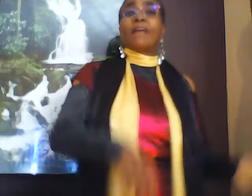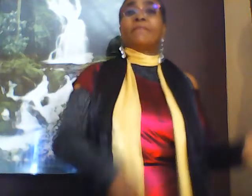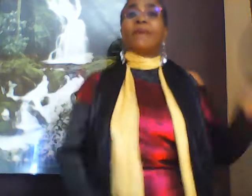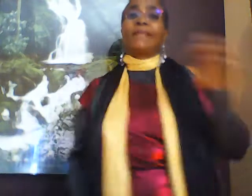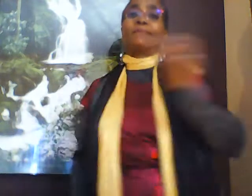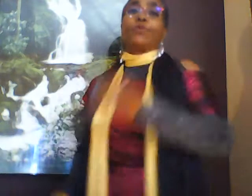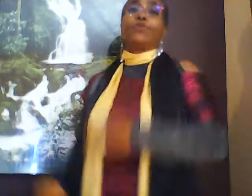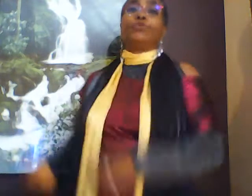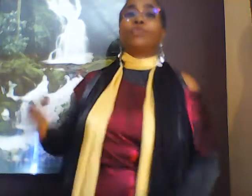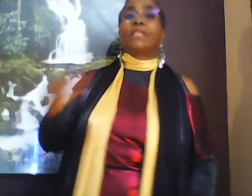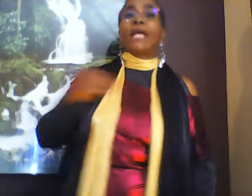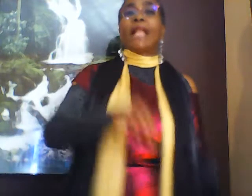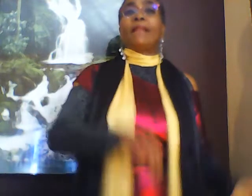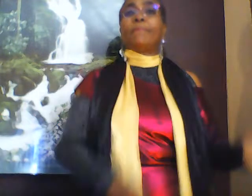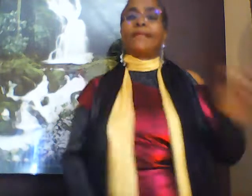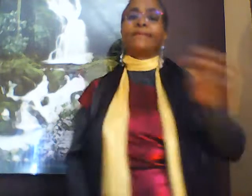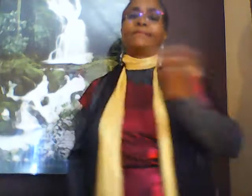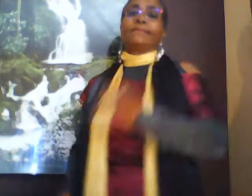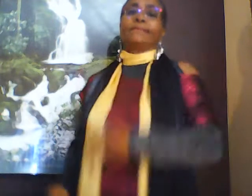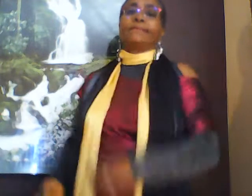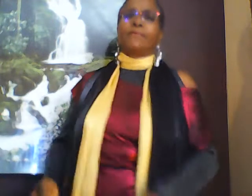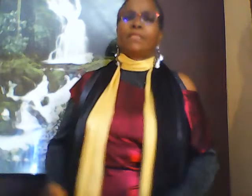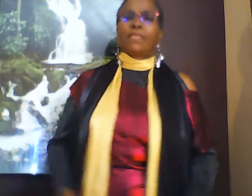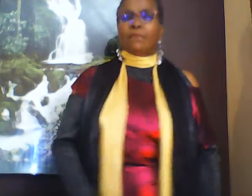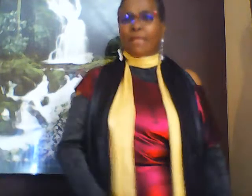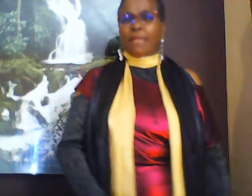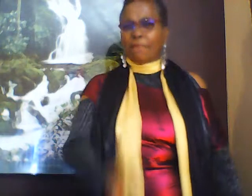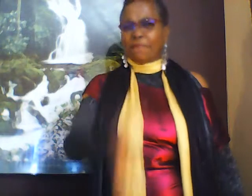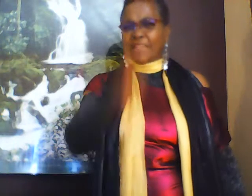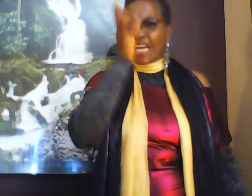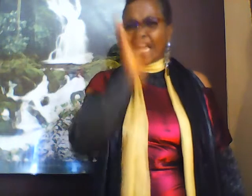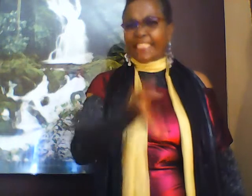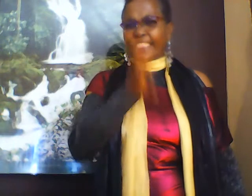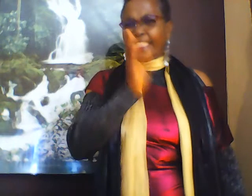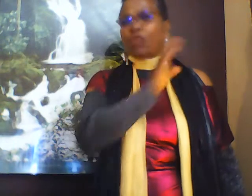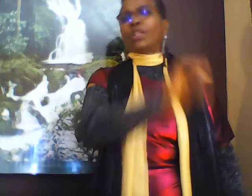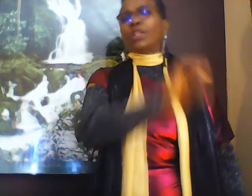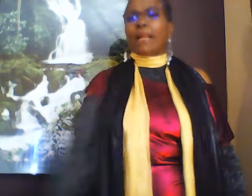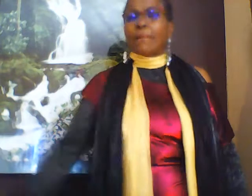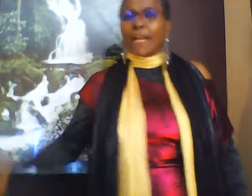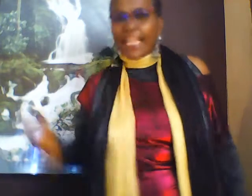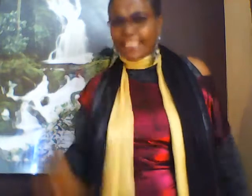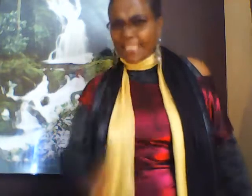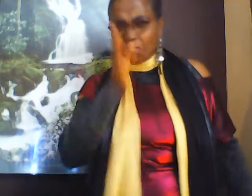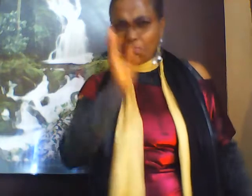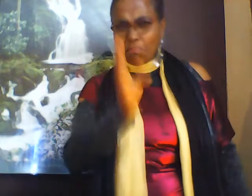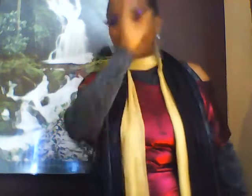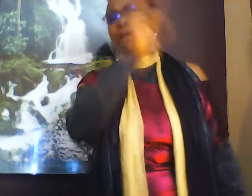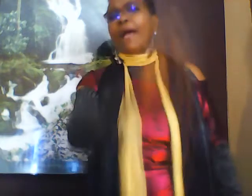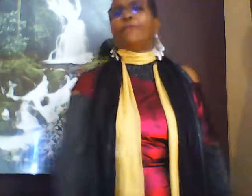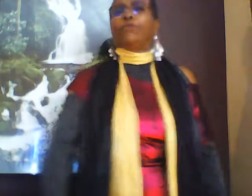Fibre encoding helping. La classe clot. Now la classe bad bad. Chick, chick,